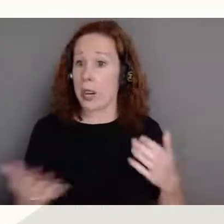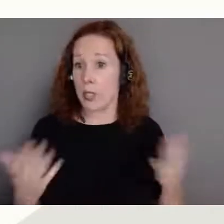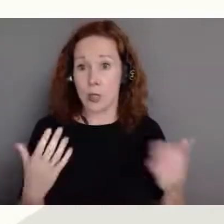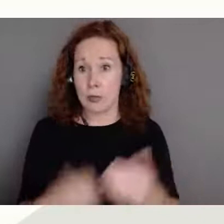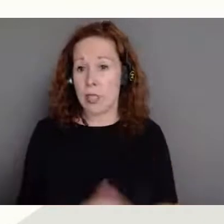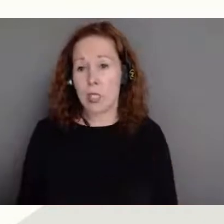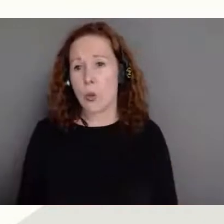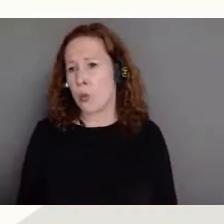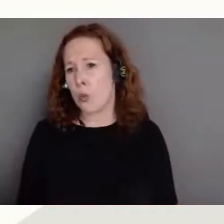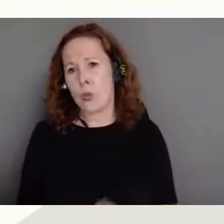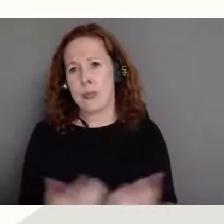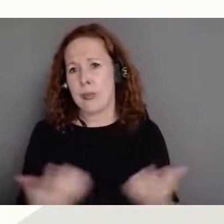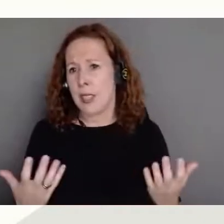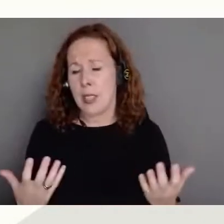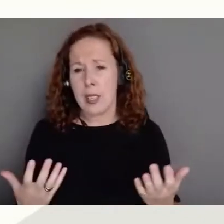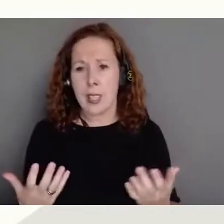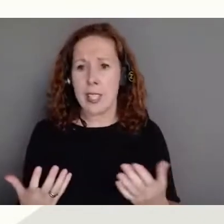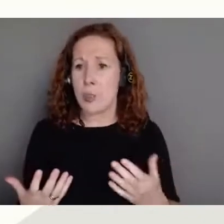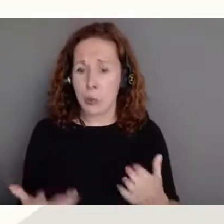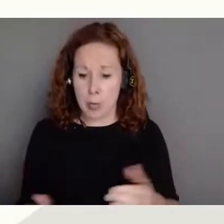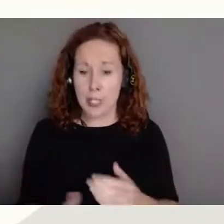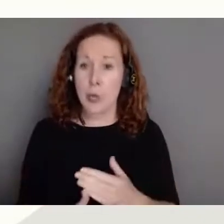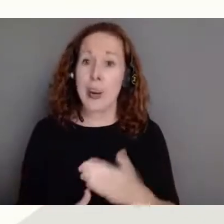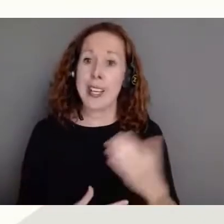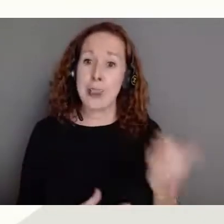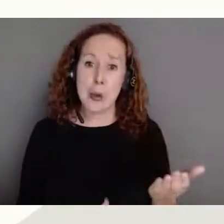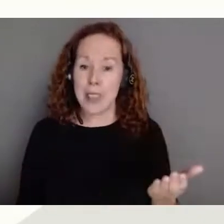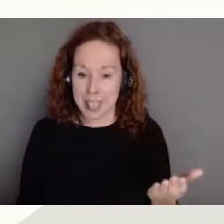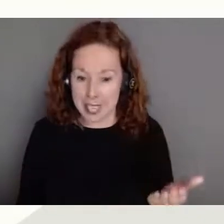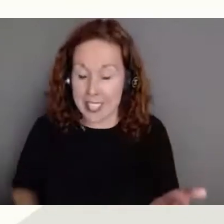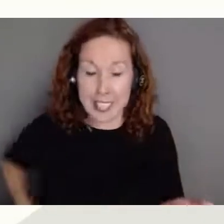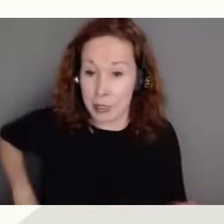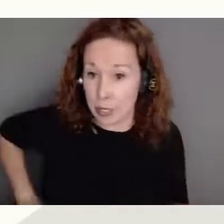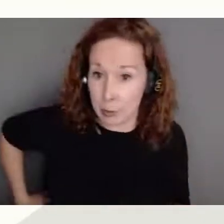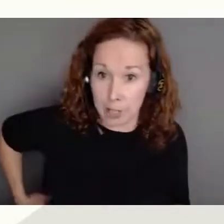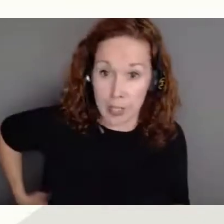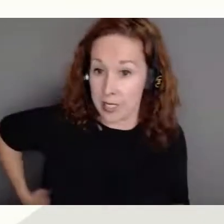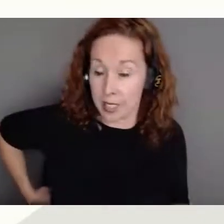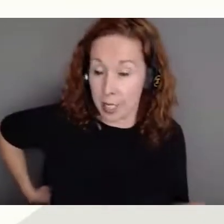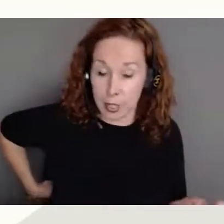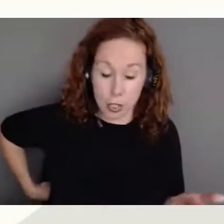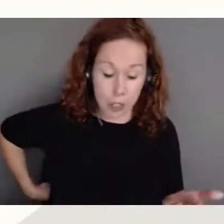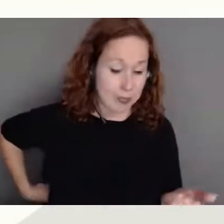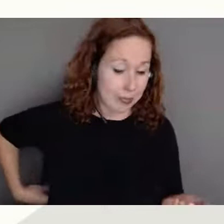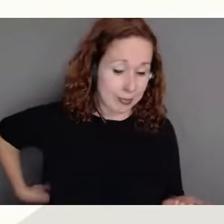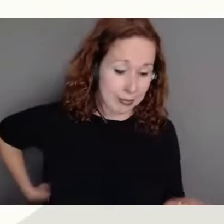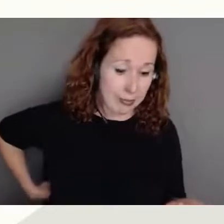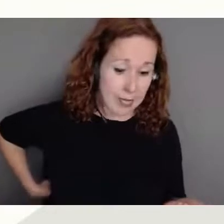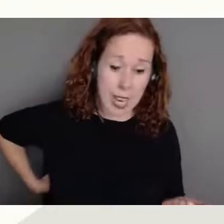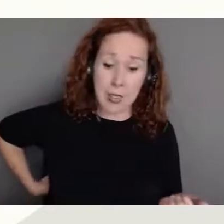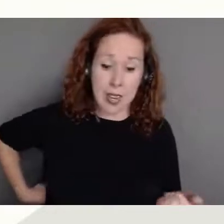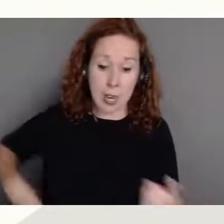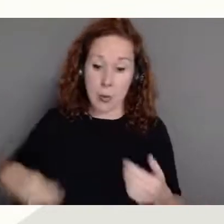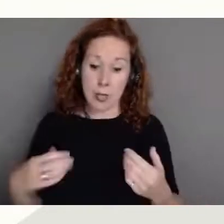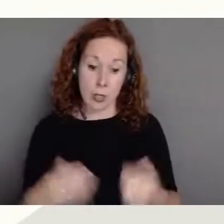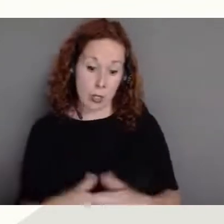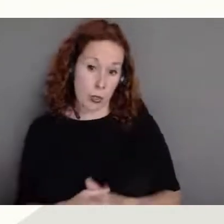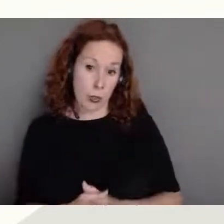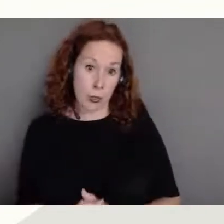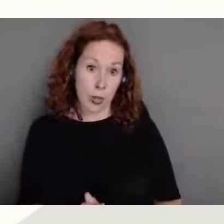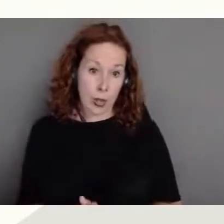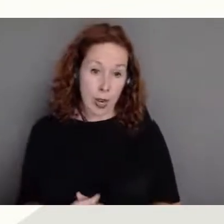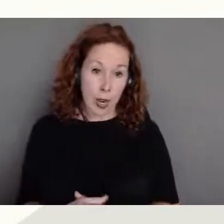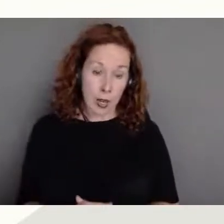like, "I'll drive you." Oh, So wow. he drove me Wow. so I could go to that next level of American Sign Language. And then I went